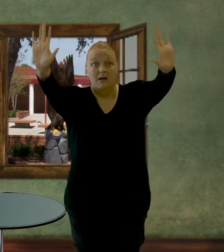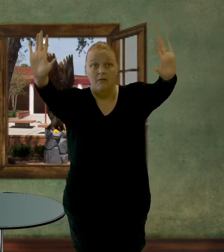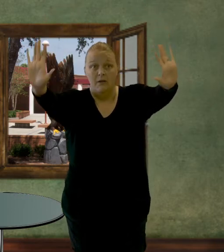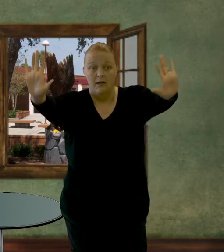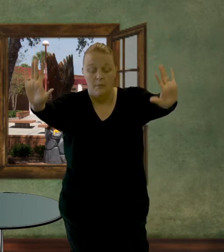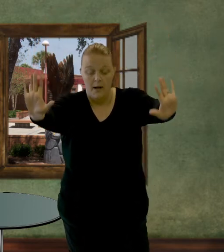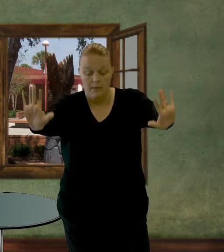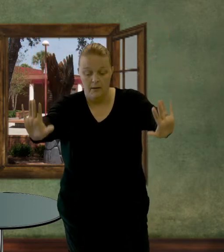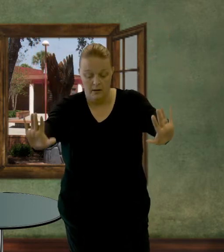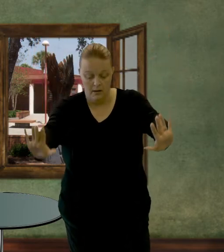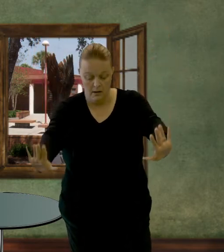Careful not to pop it.